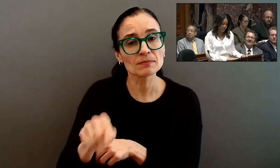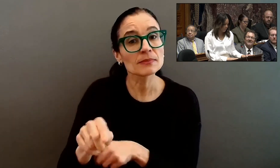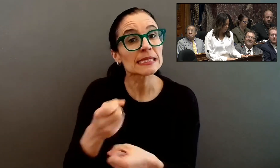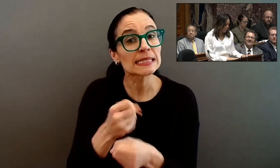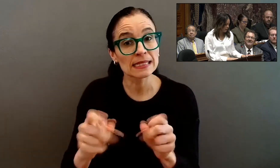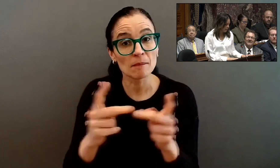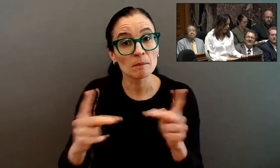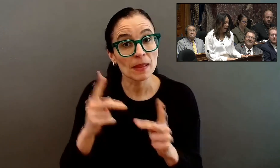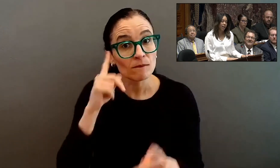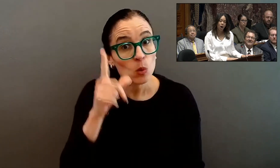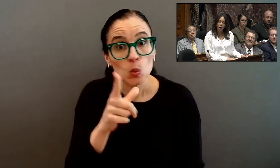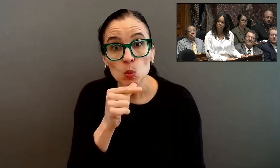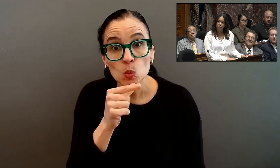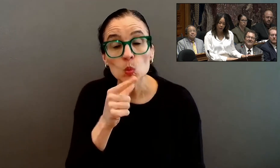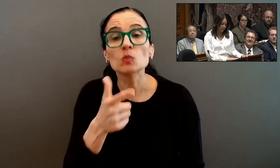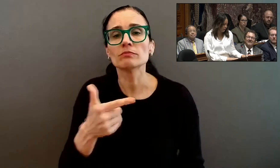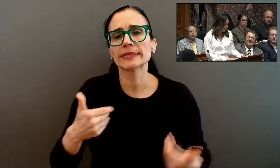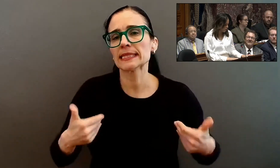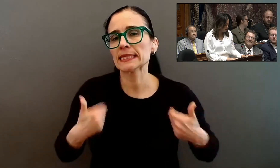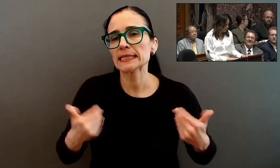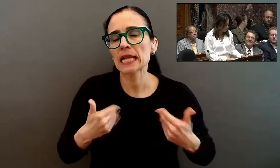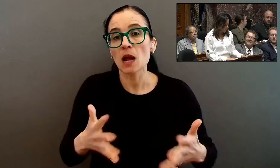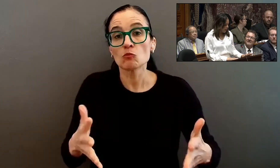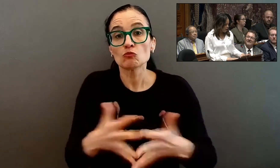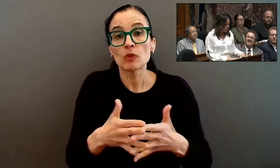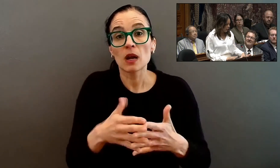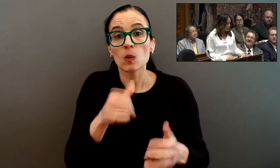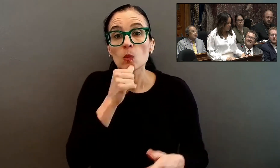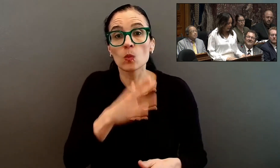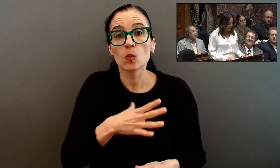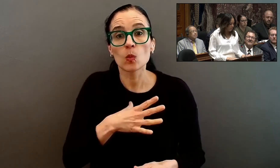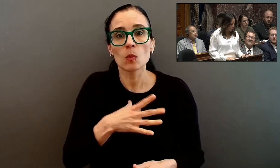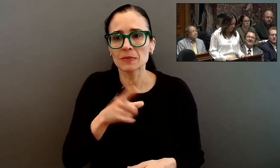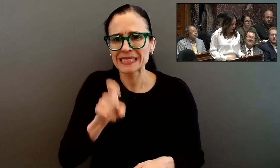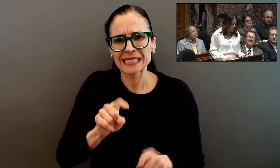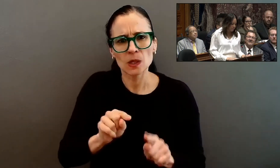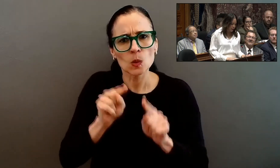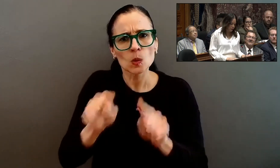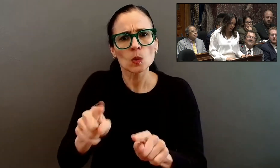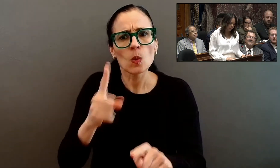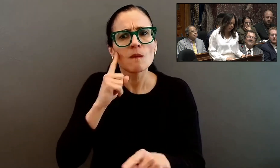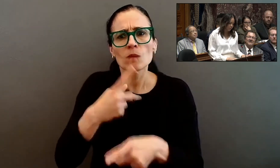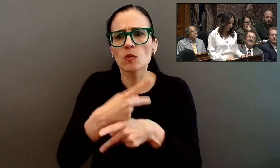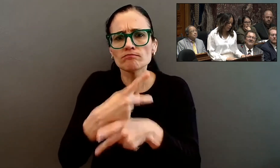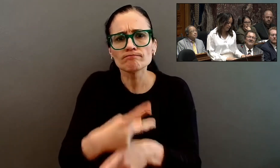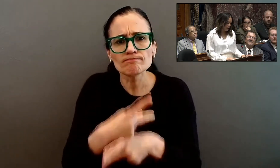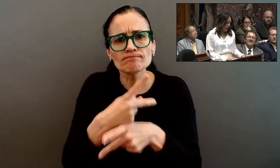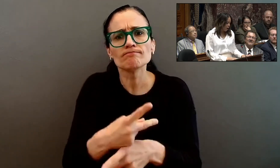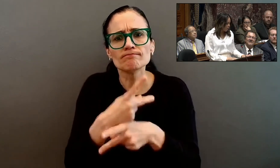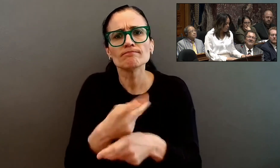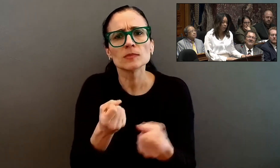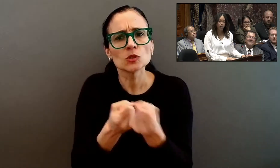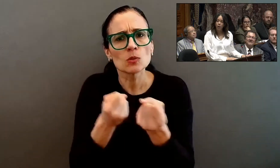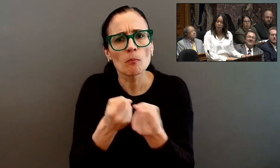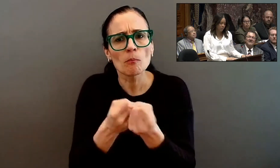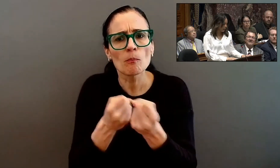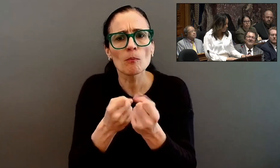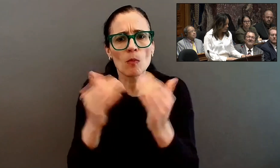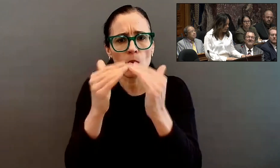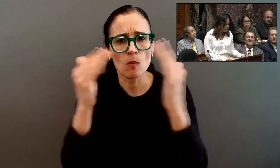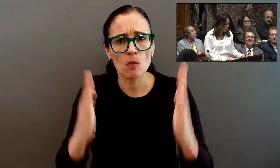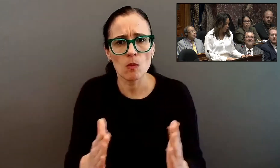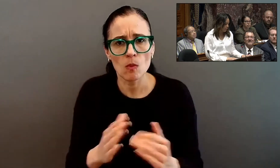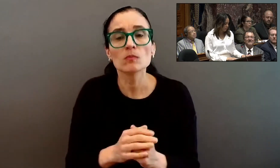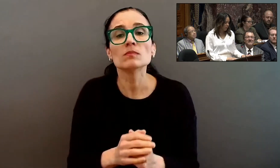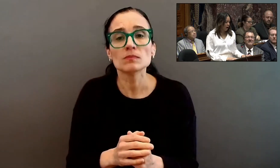dignity, support, and hope for their future. Cherubs Inn was founded by Charlene Brooks, a woman who knows what